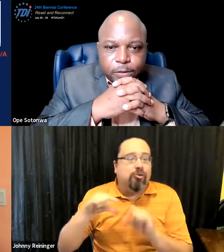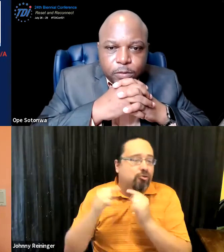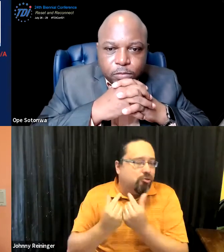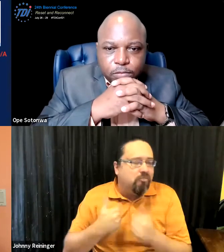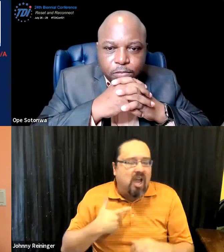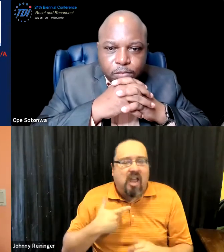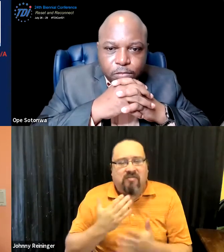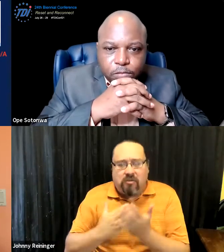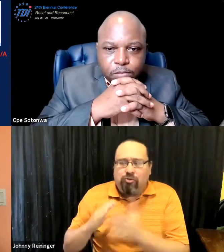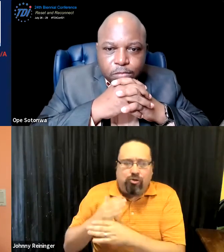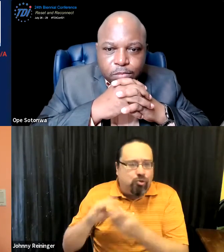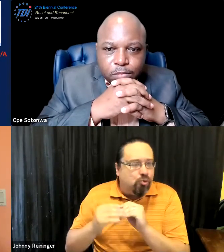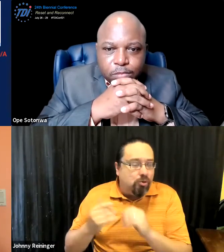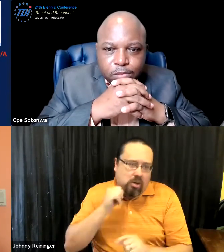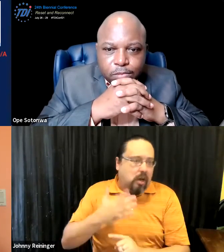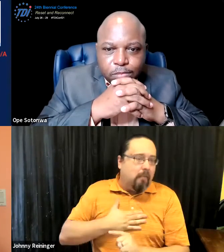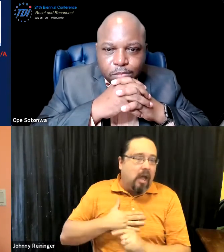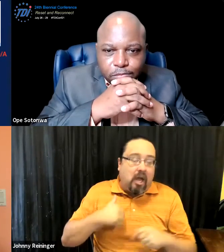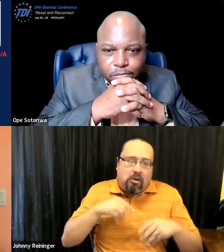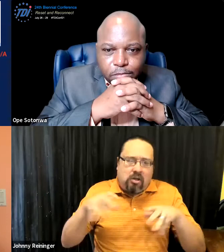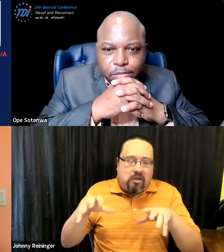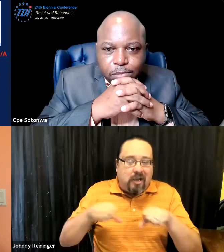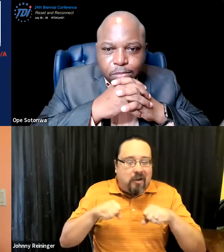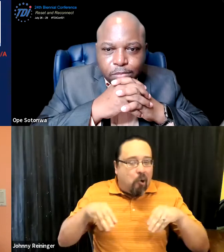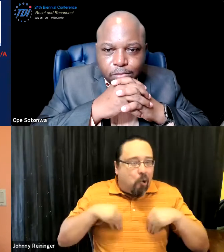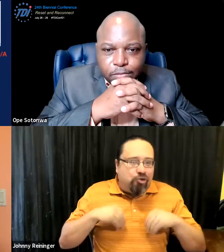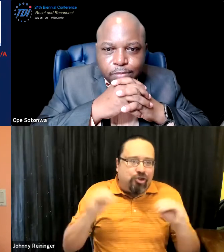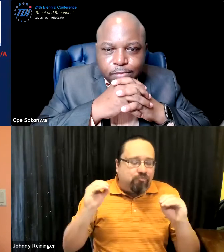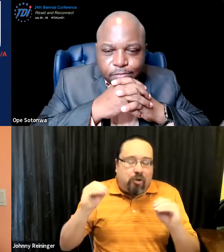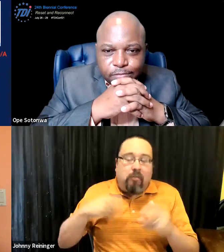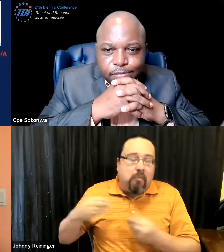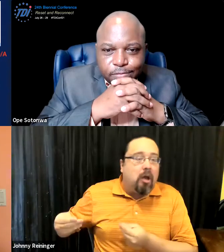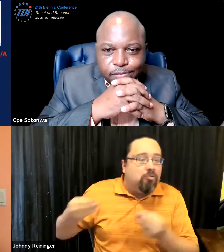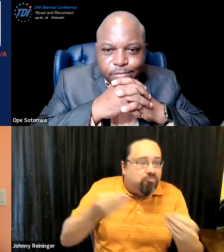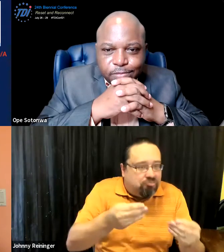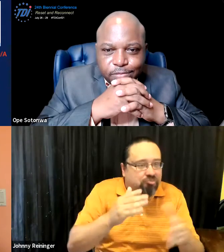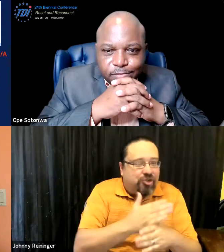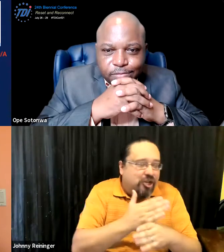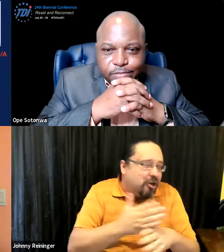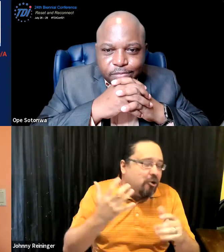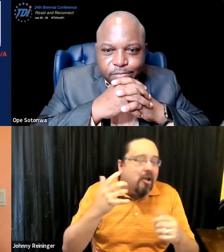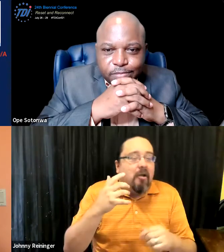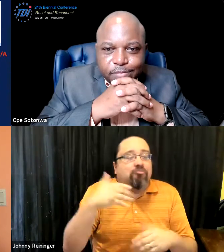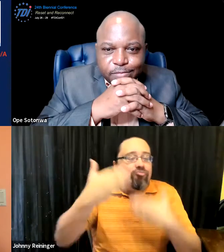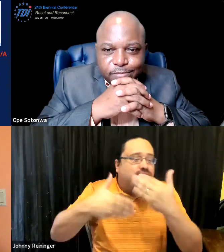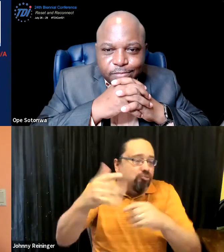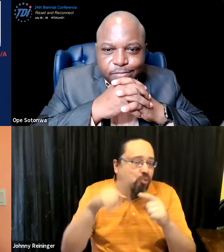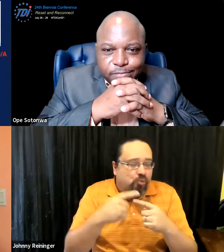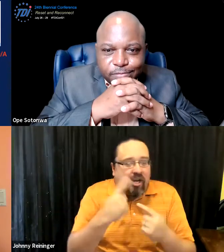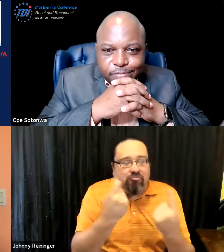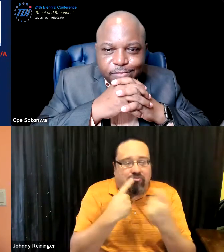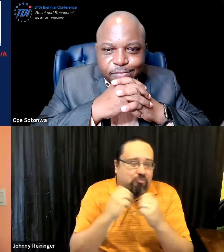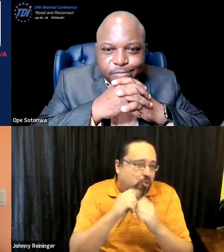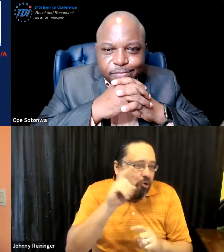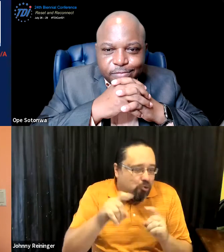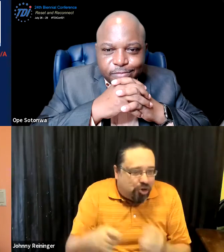that we're working with. This is a sign for it. It's not my work. I'm not going to take any ownership, but as a group, we